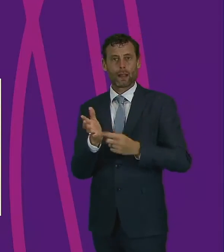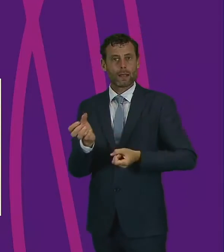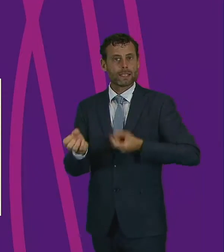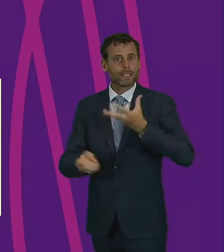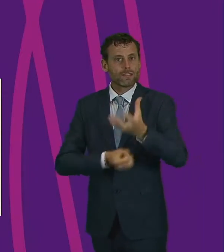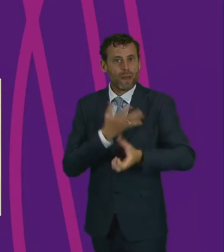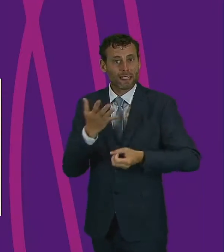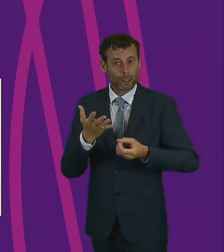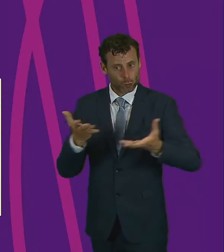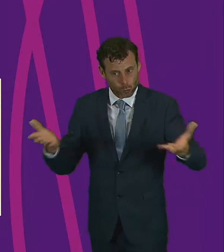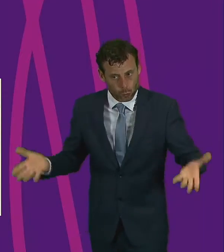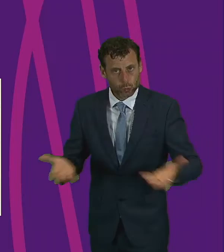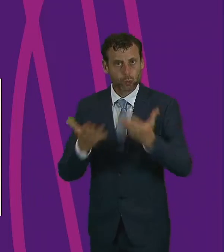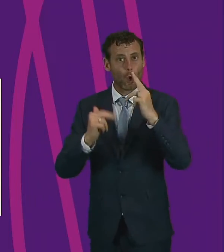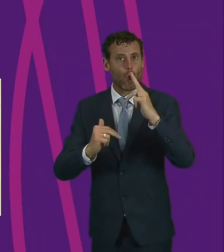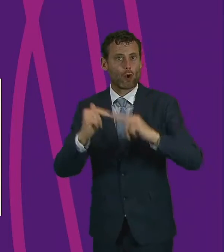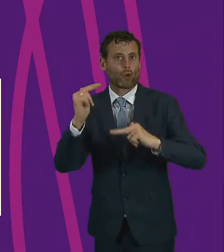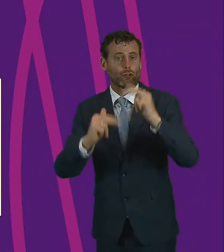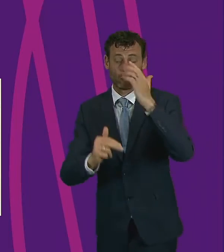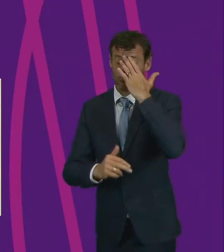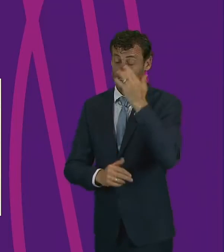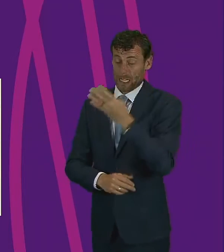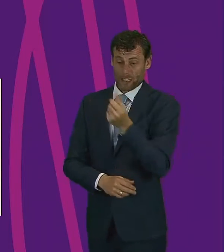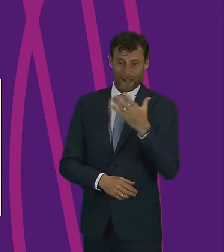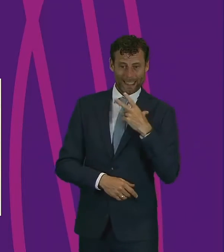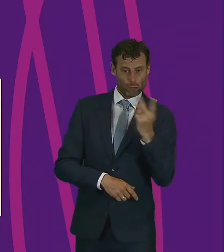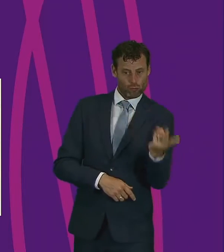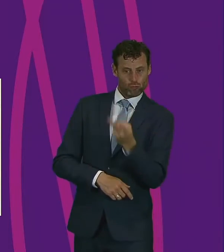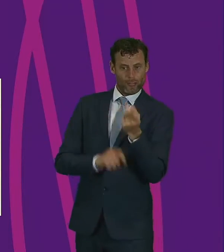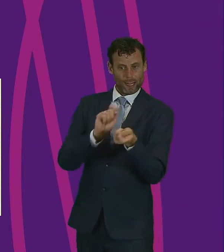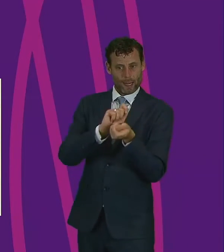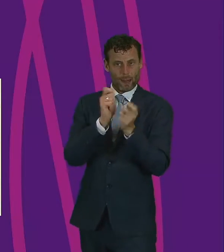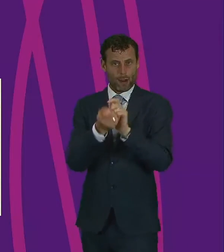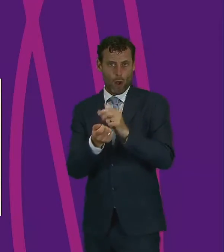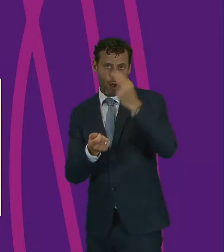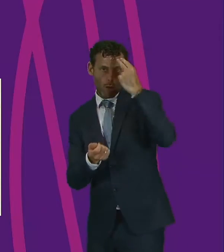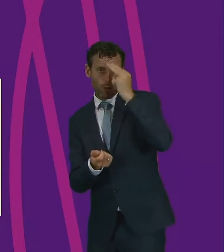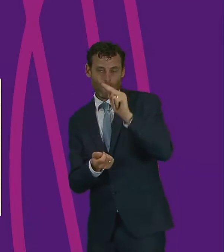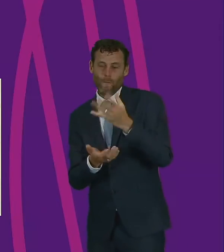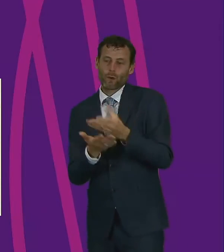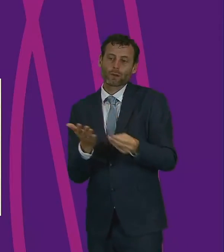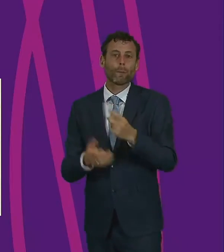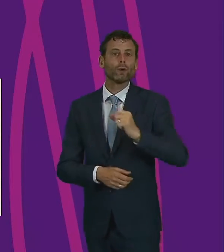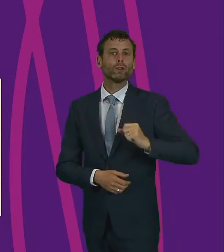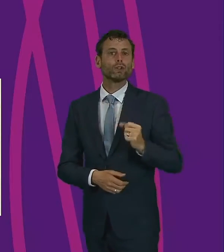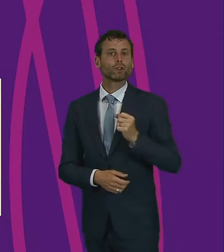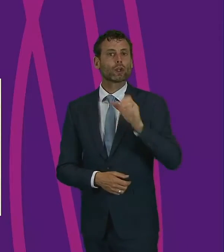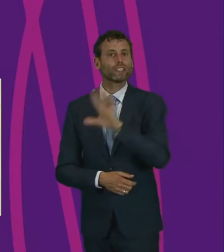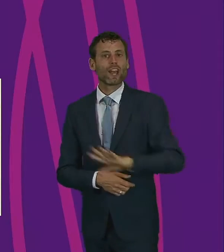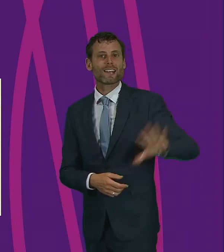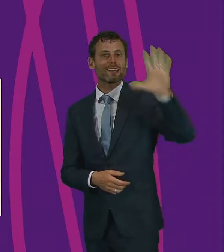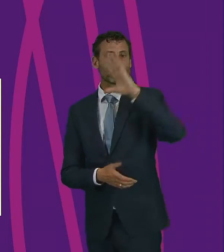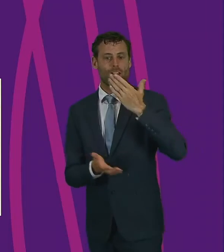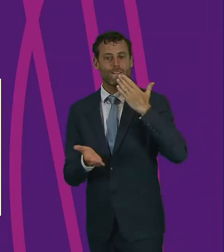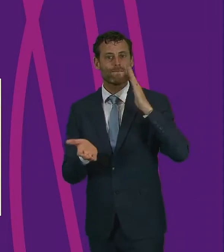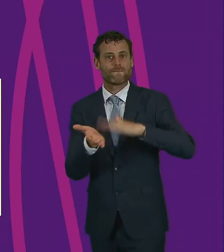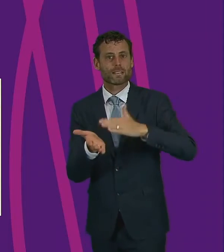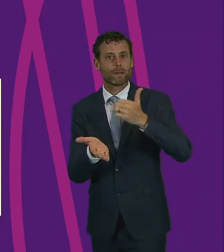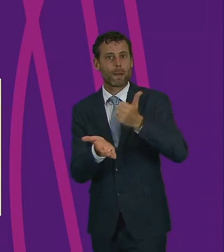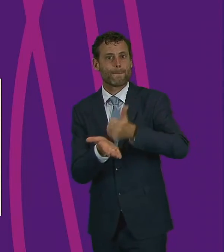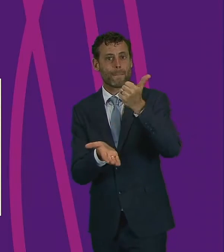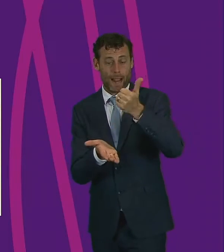will inevitably have to be reprofiled. Can we use that money elsewhere, such as with the Scottish National Investment Bank for grants and loans